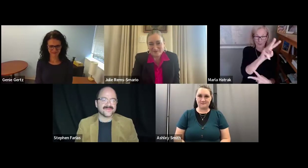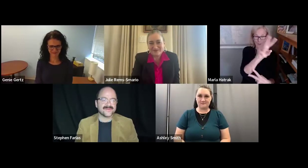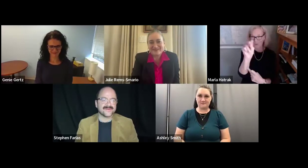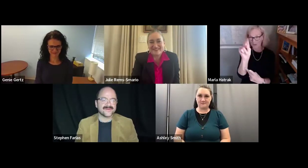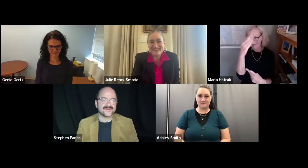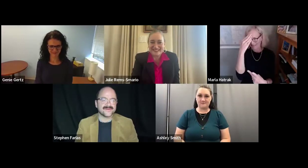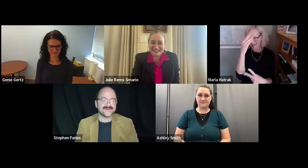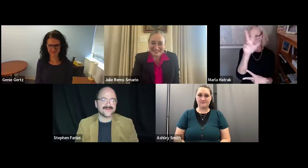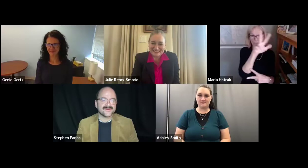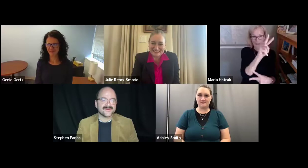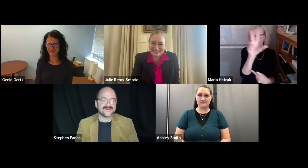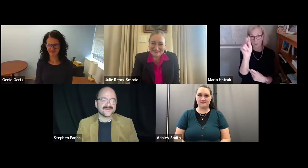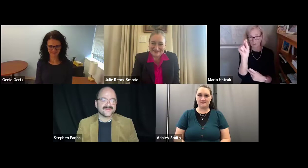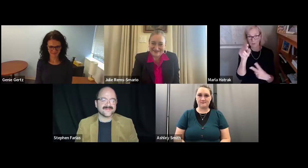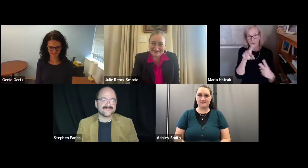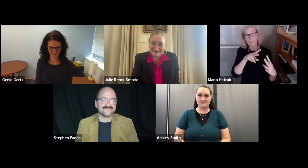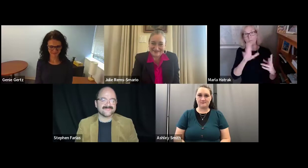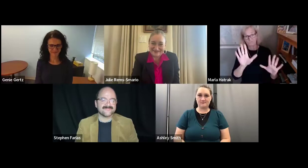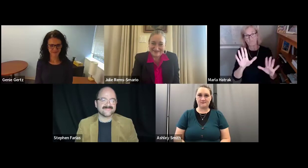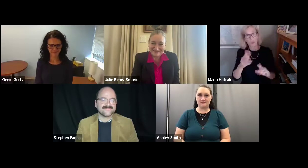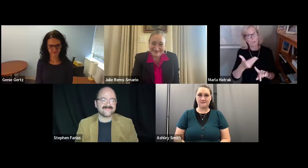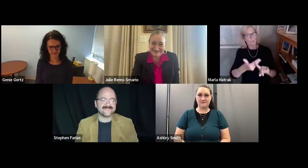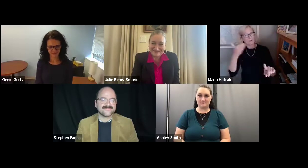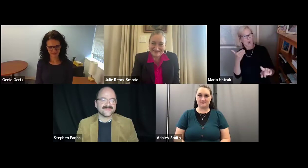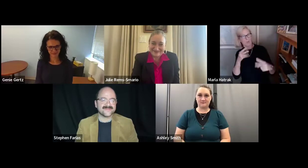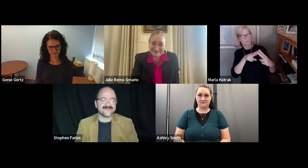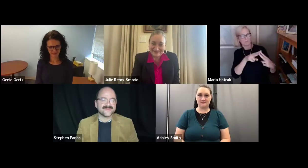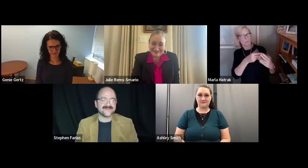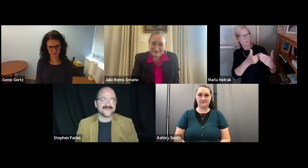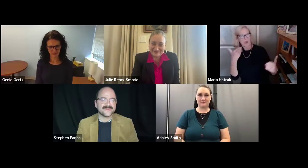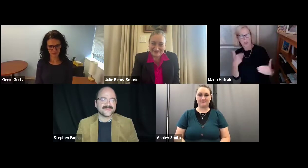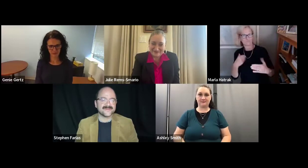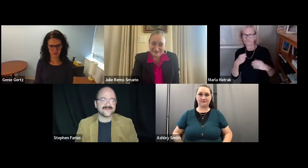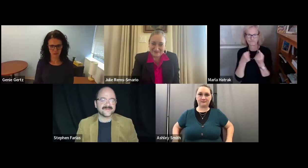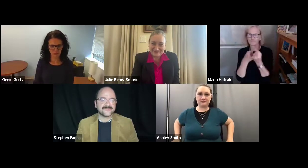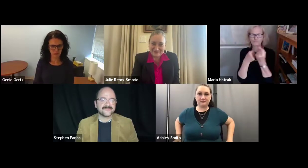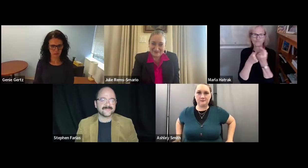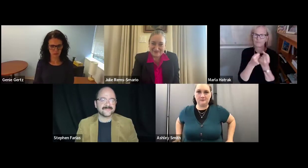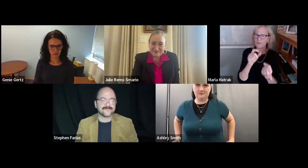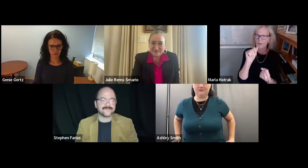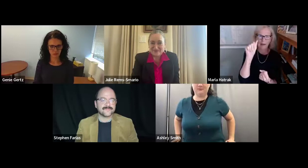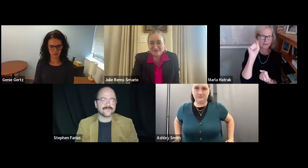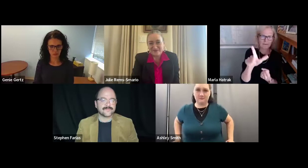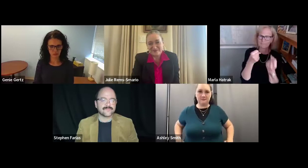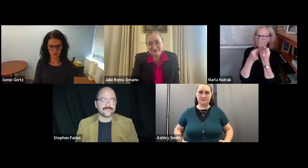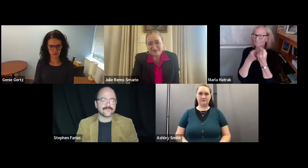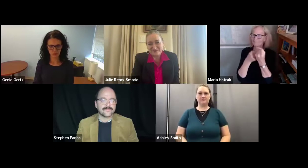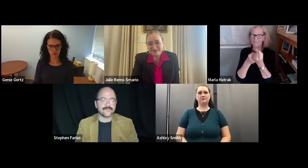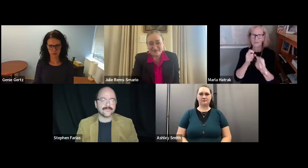older. One is 32 and one is 30. Oh, goodness, I already forgot. But before having deaf children, I was already